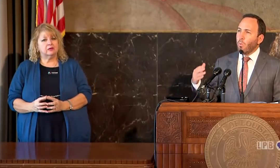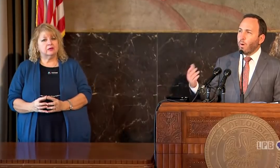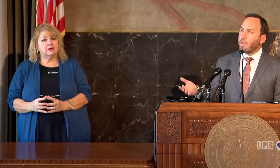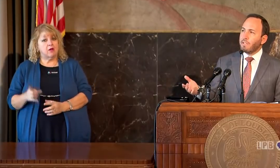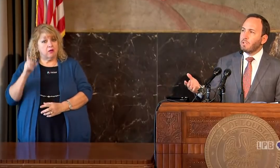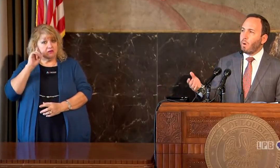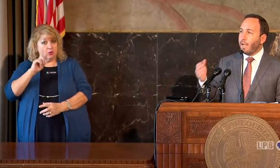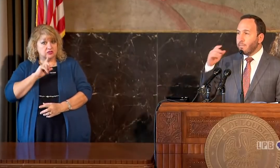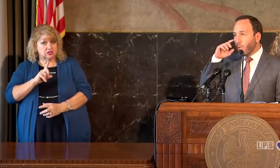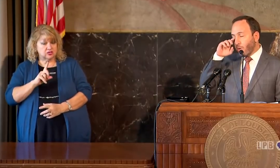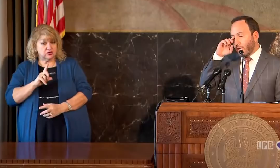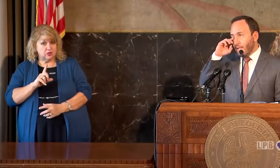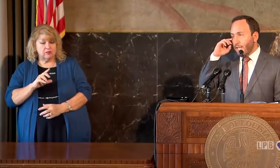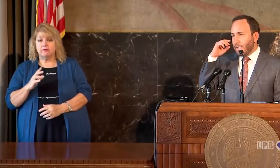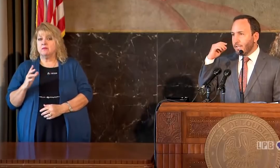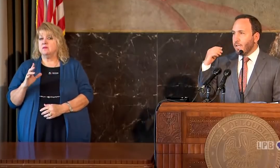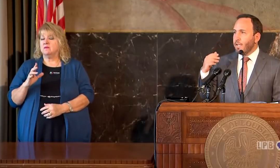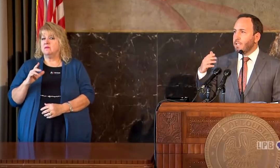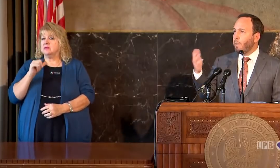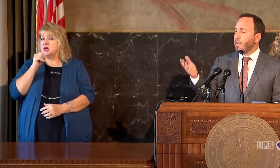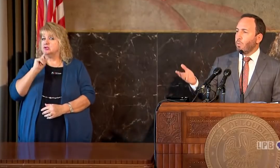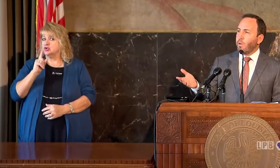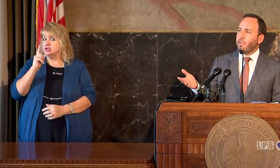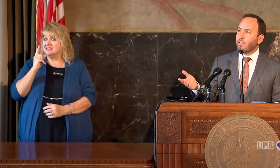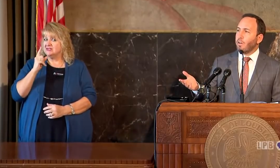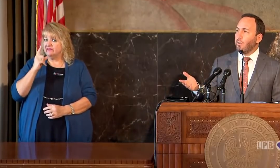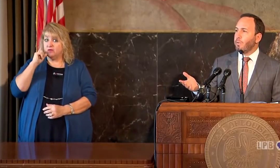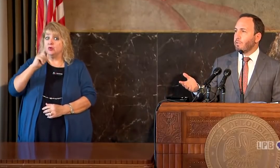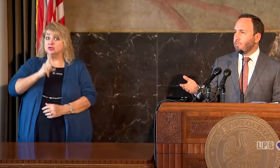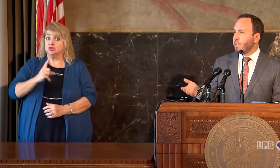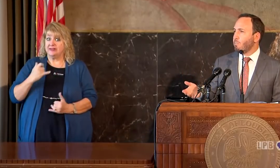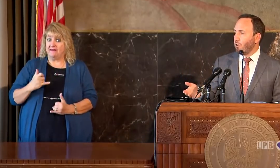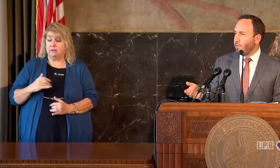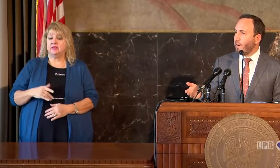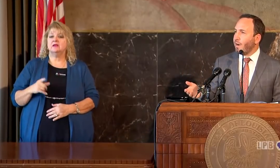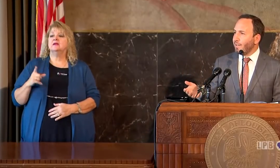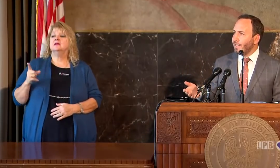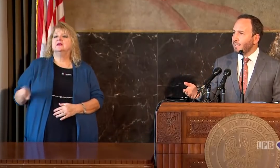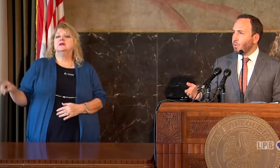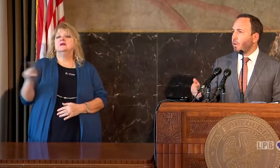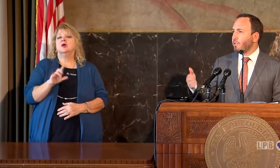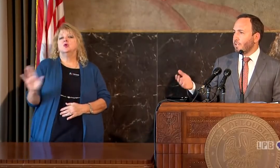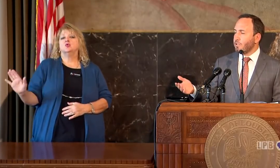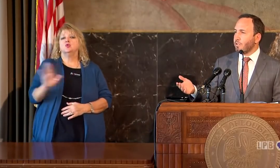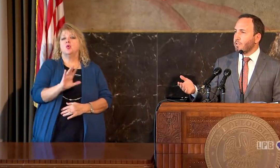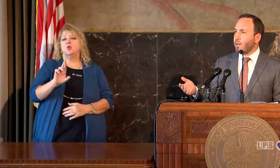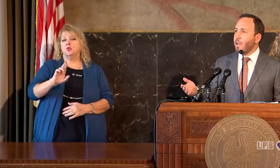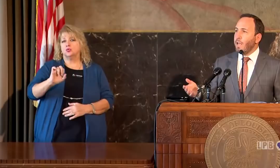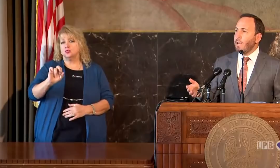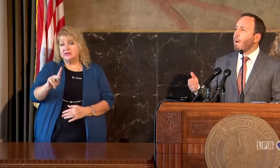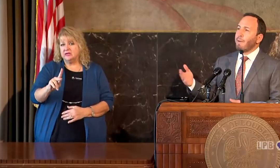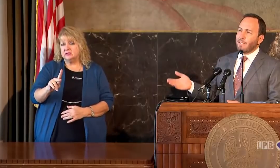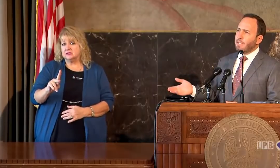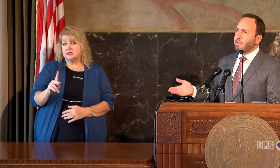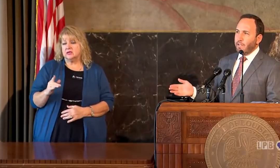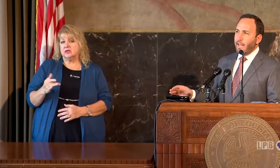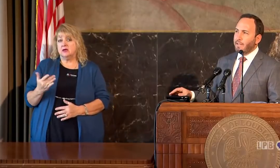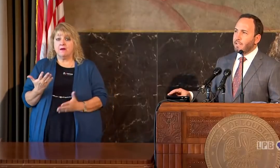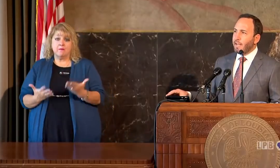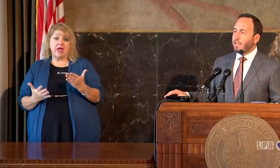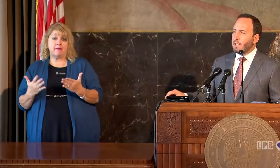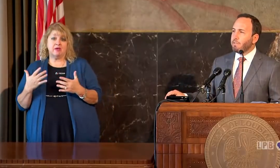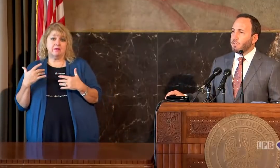now. One of the reasons why it's important is, depending on what your own risk profile is or what your concerns are, it might make sense for